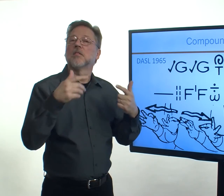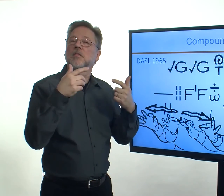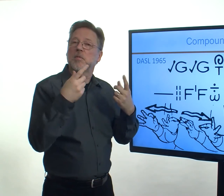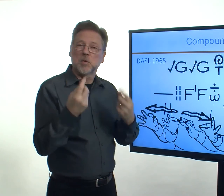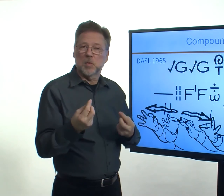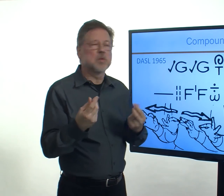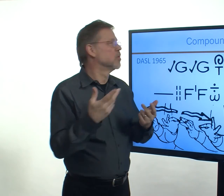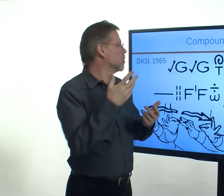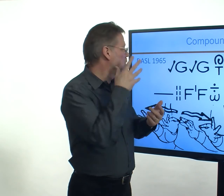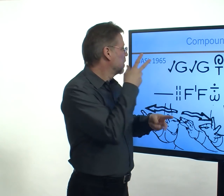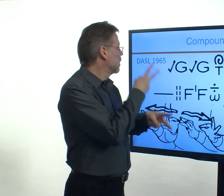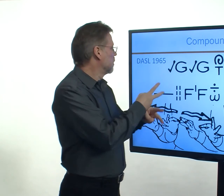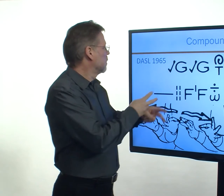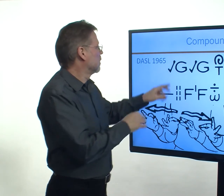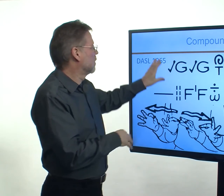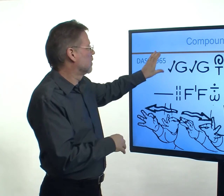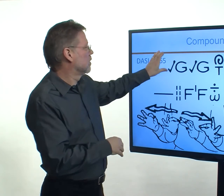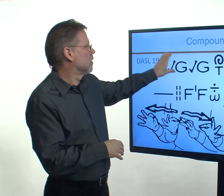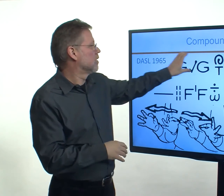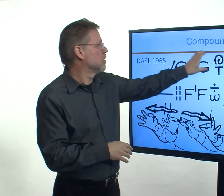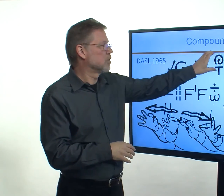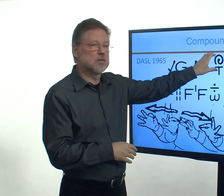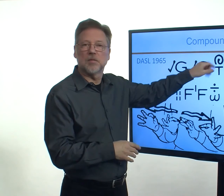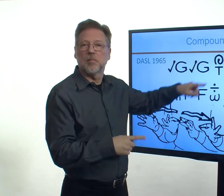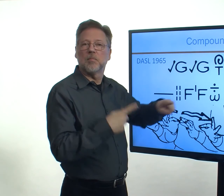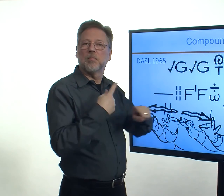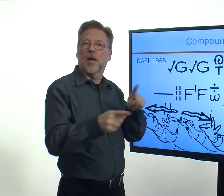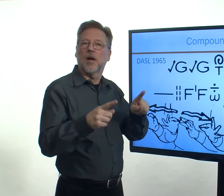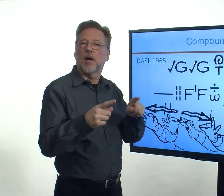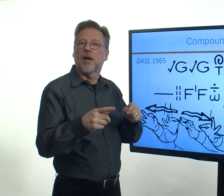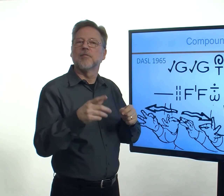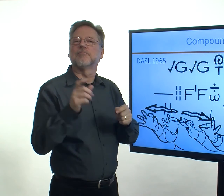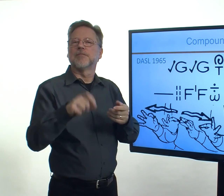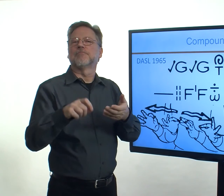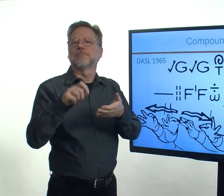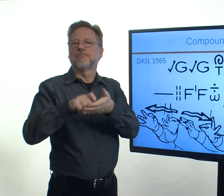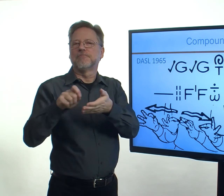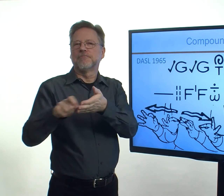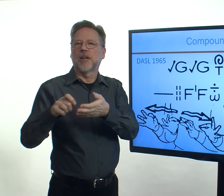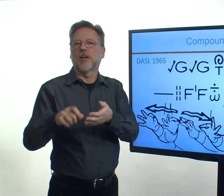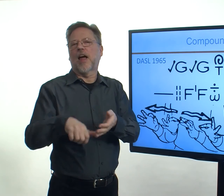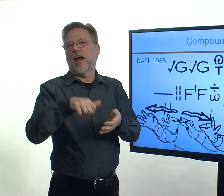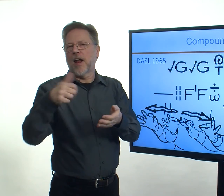In that case, you'd keep this notation for sign, but make another notation,